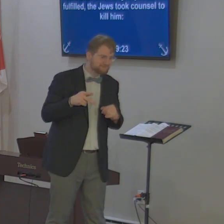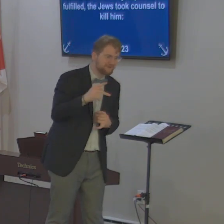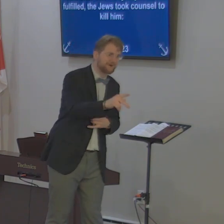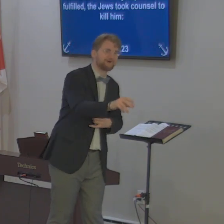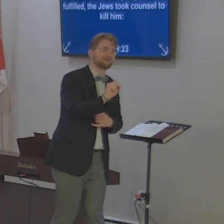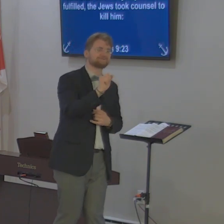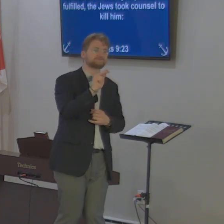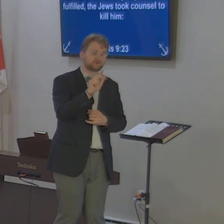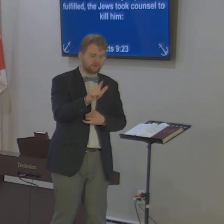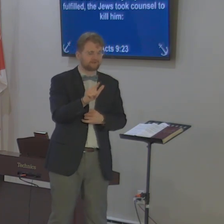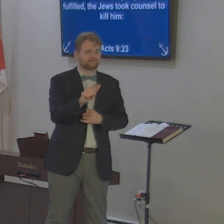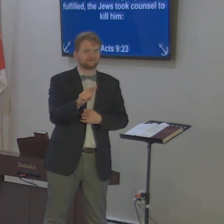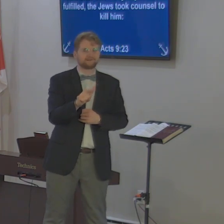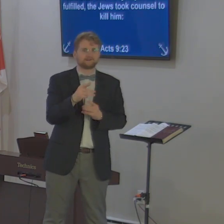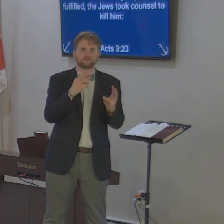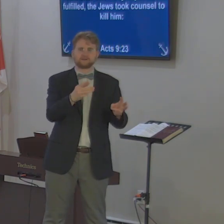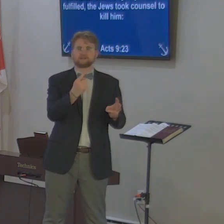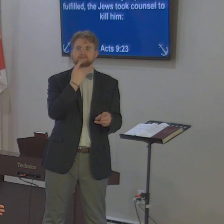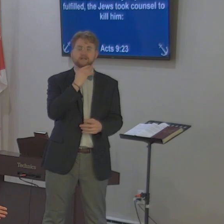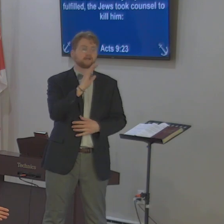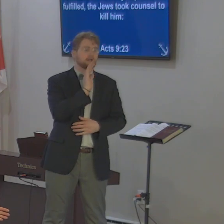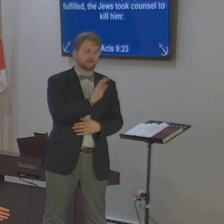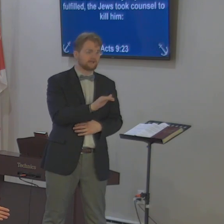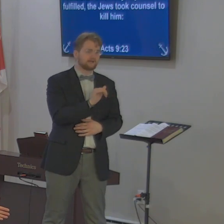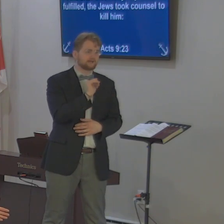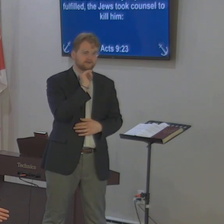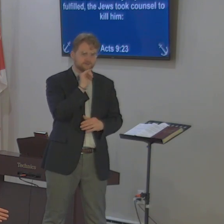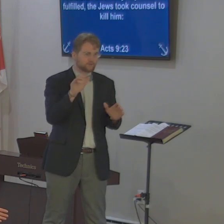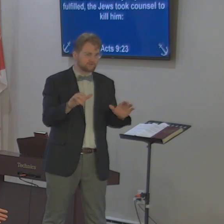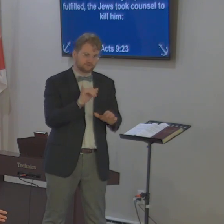Saul, in a manner of saying, don't do that.